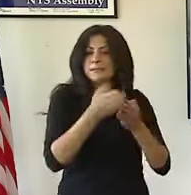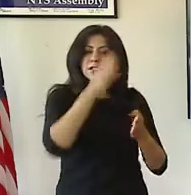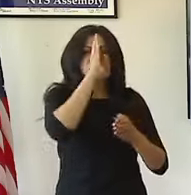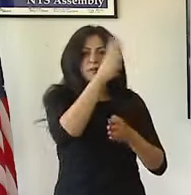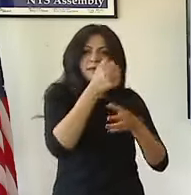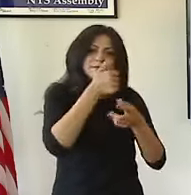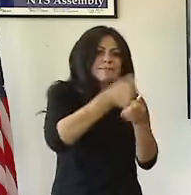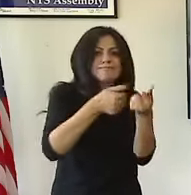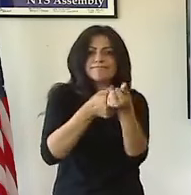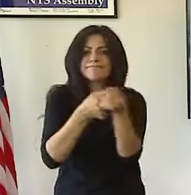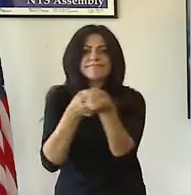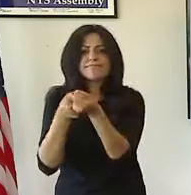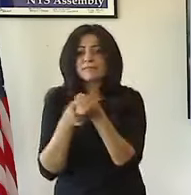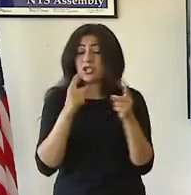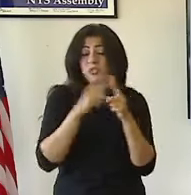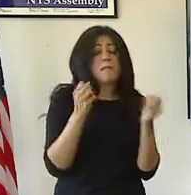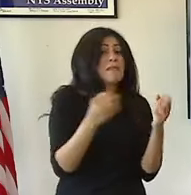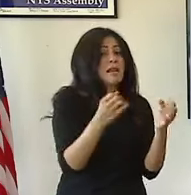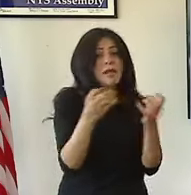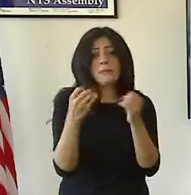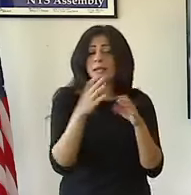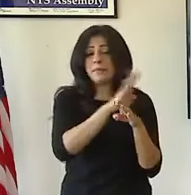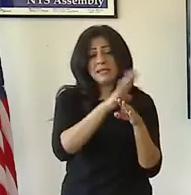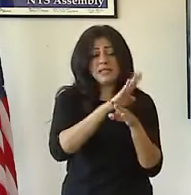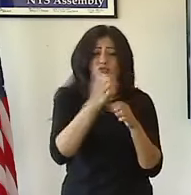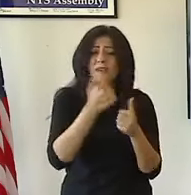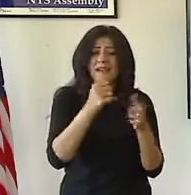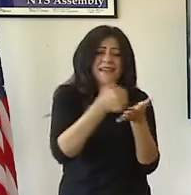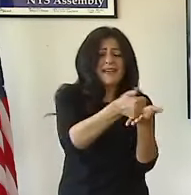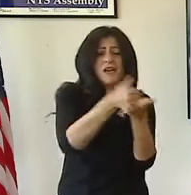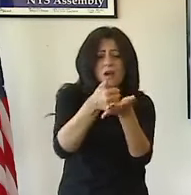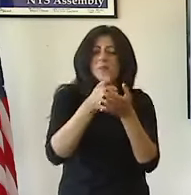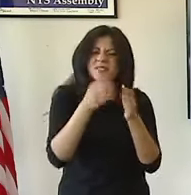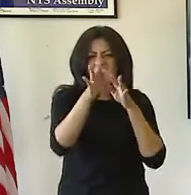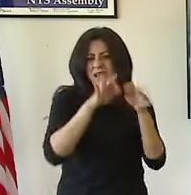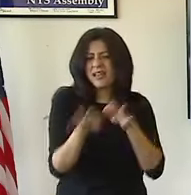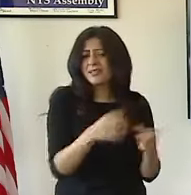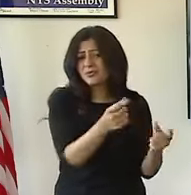to thousands upon thousands of businesses, trying to give you what guidance we can.